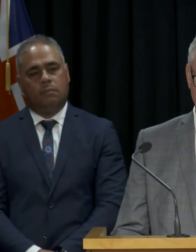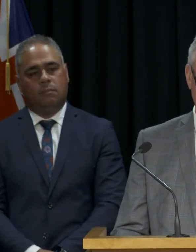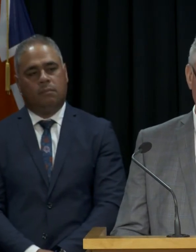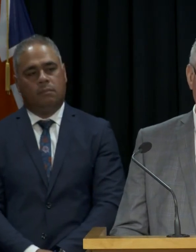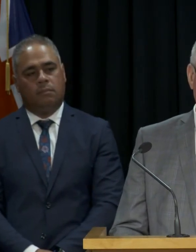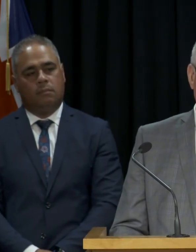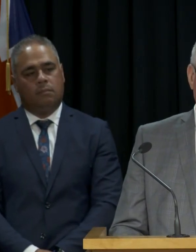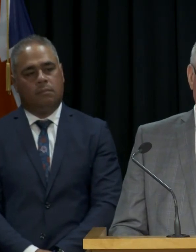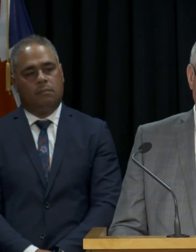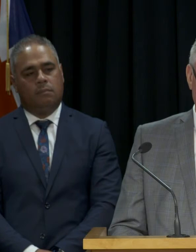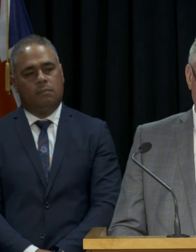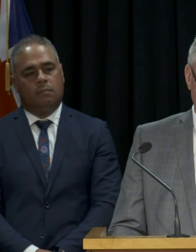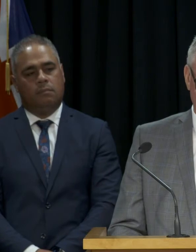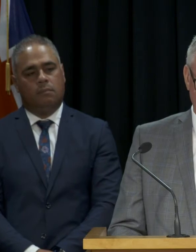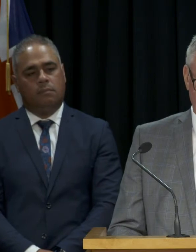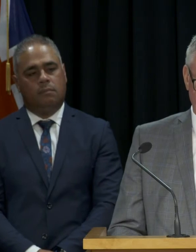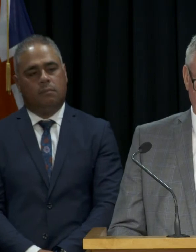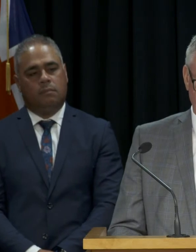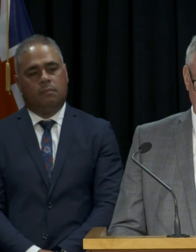must acknowledge